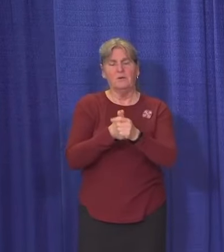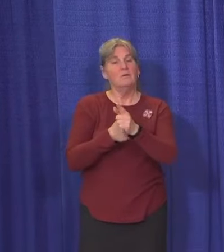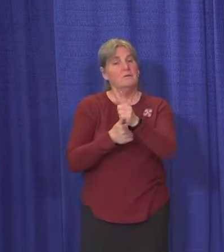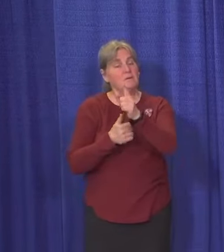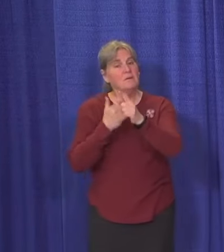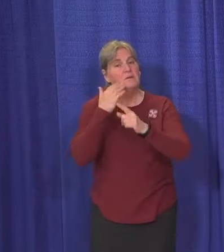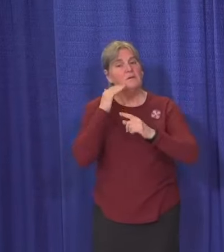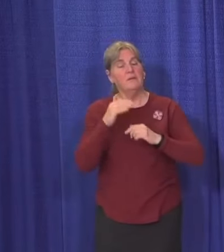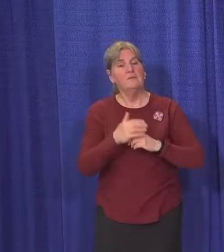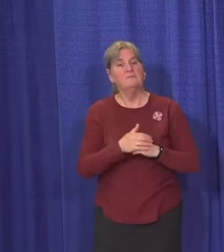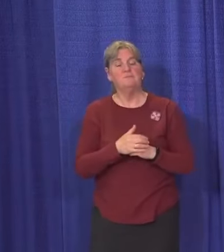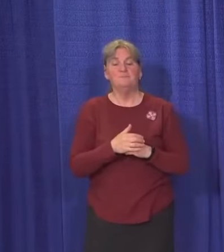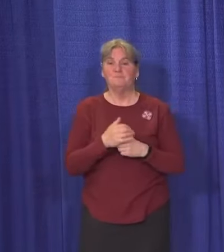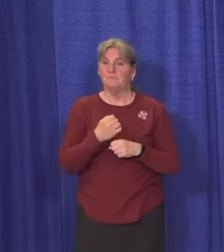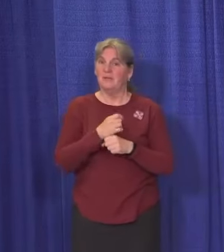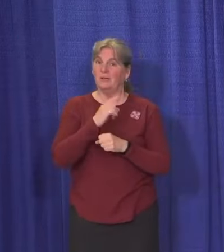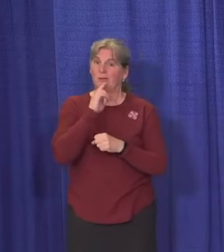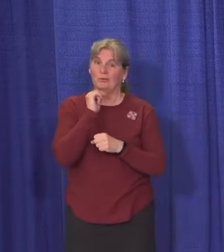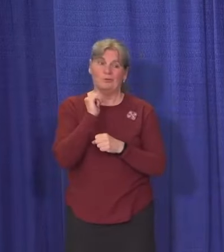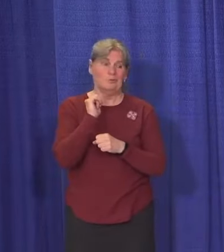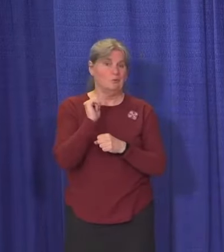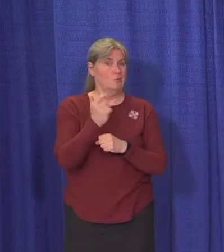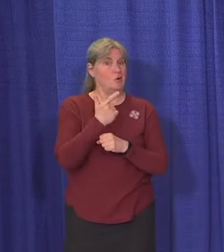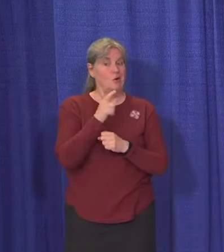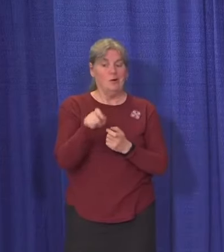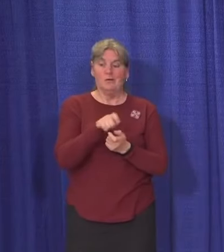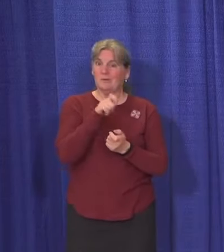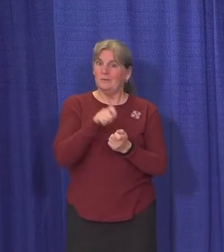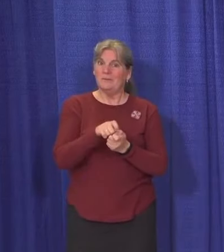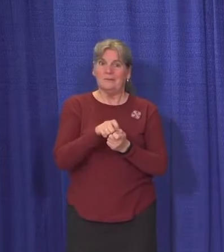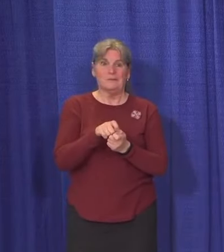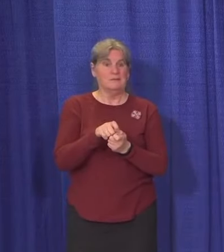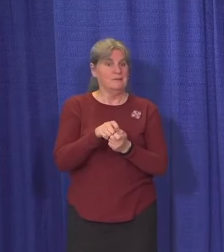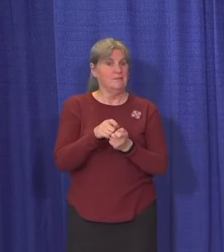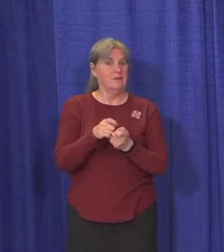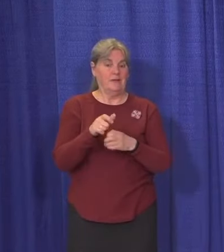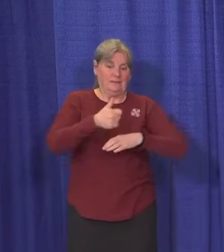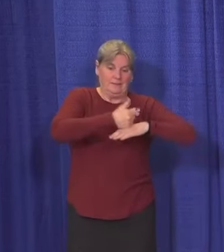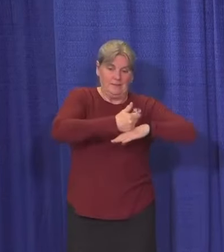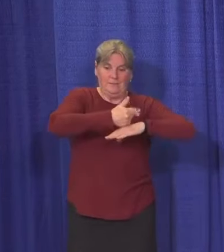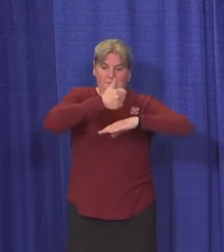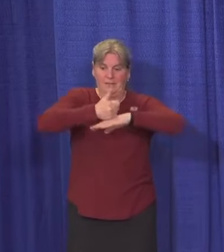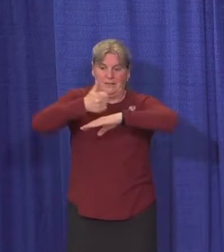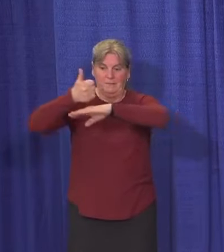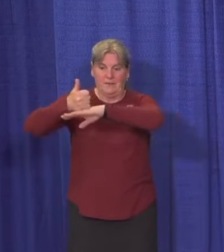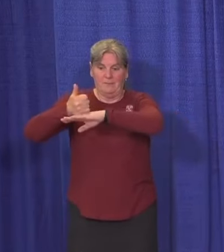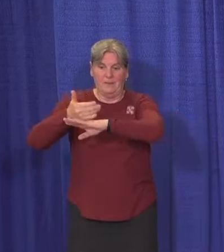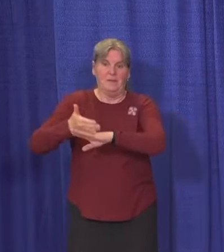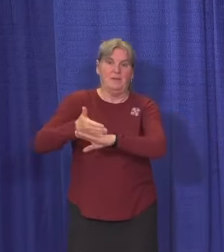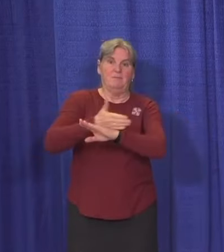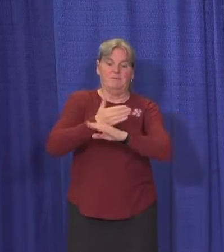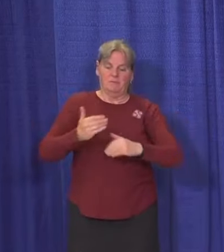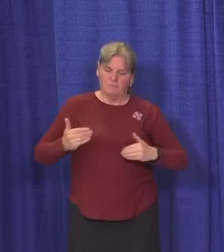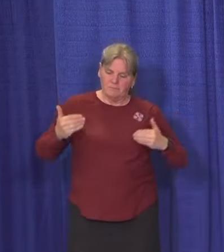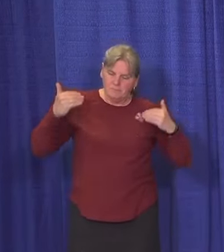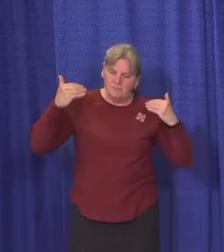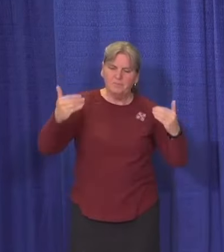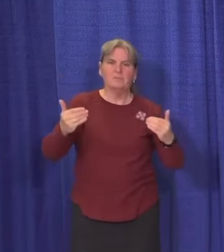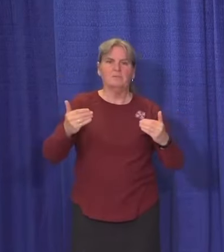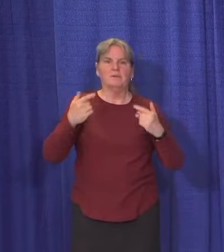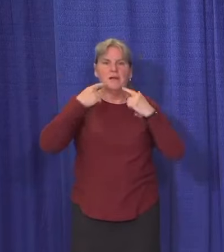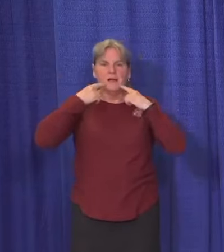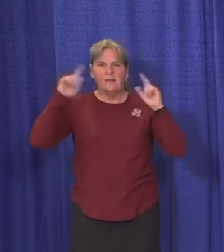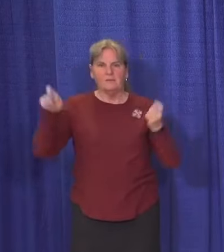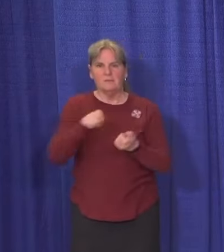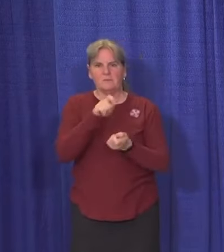again making sure all of those details are in place before we before we announce the